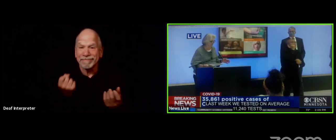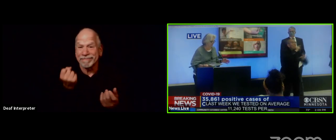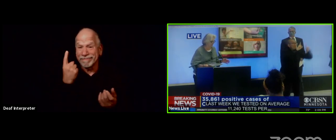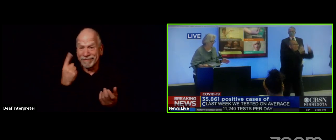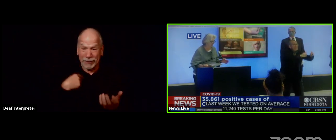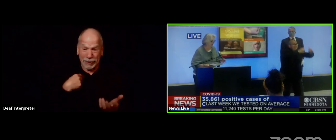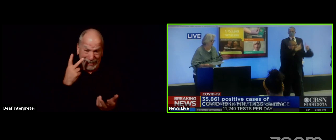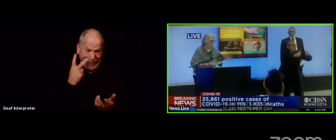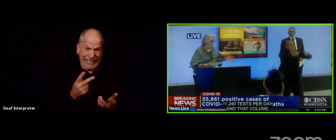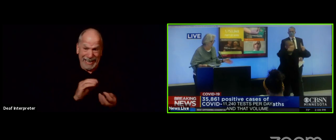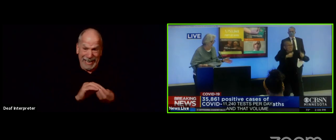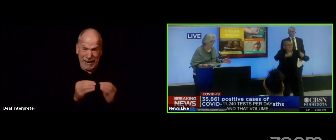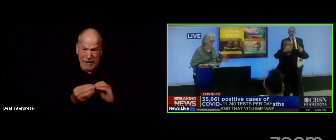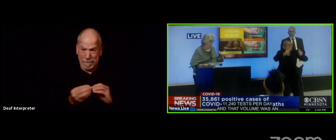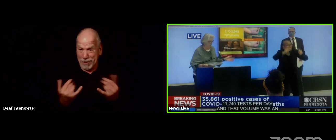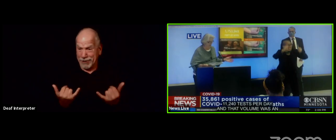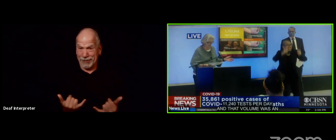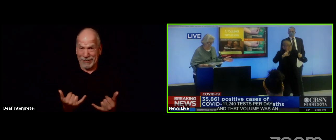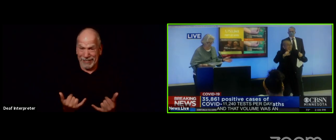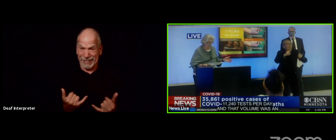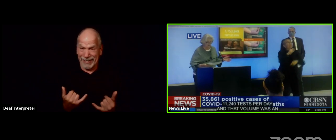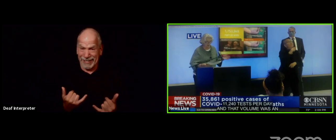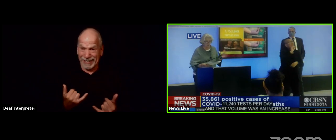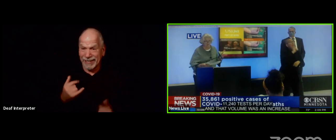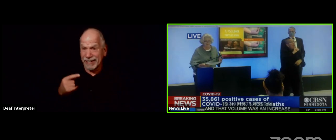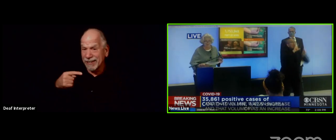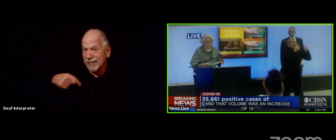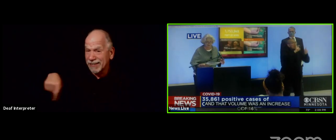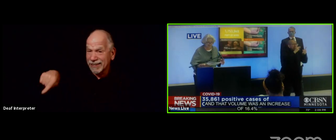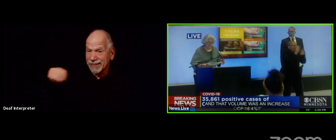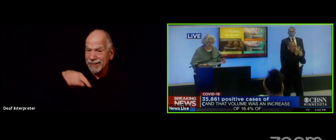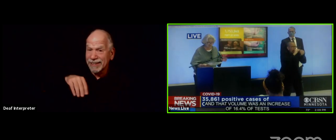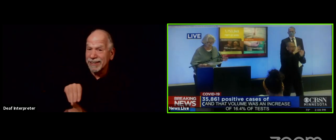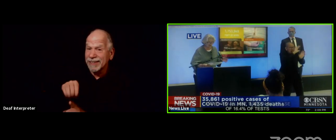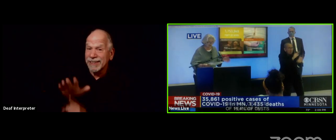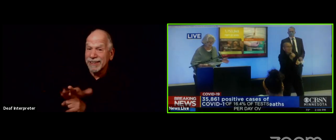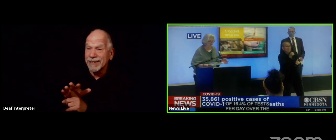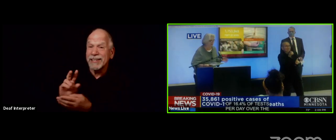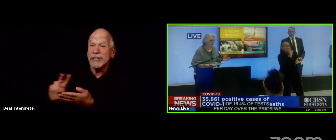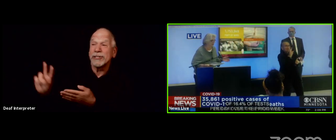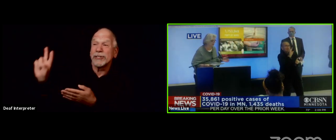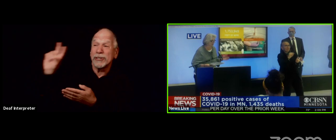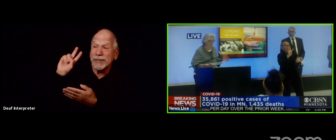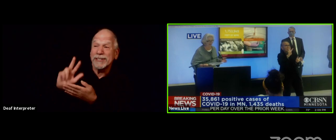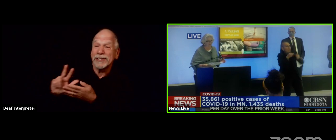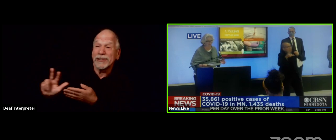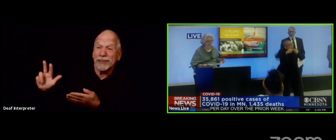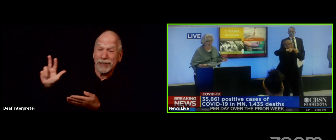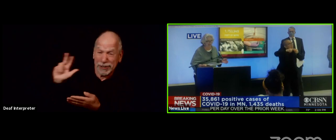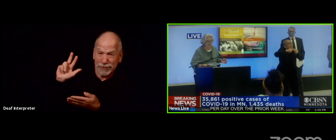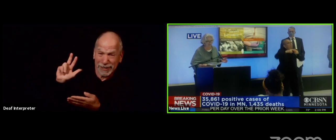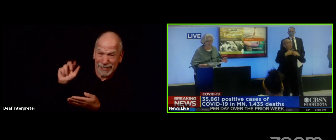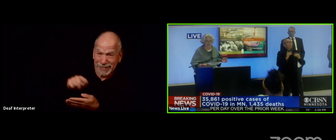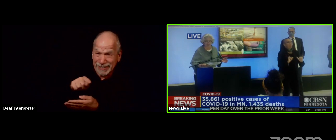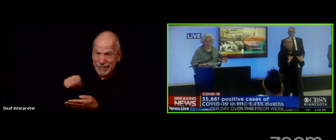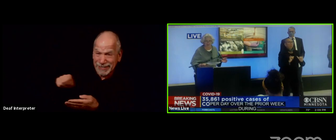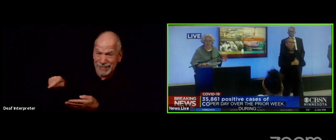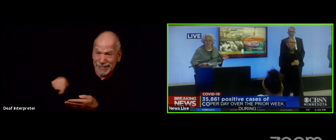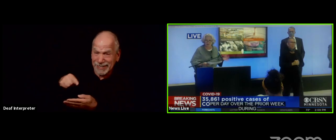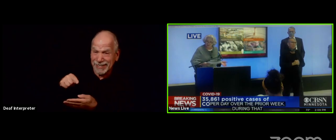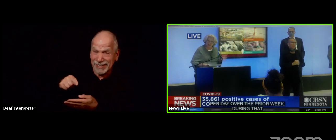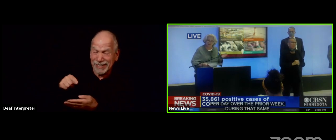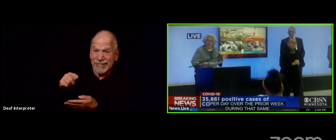16.4% of tests per day over the prior week. During that same time period, new cases increased 7.9% a day.